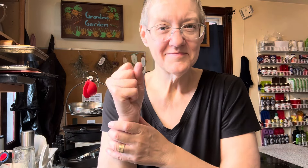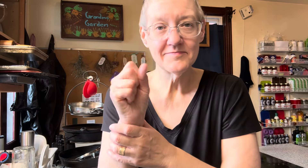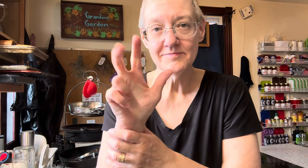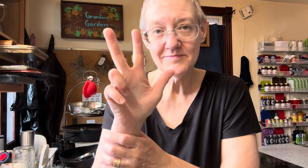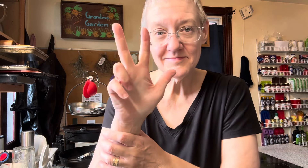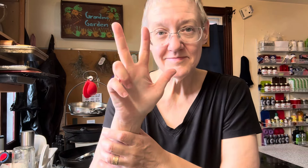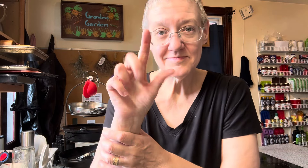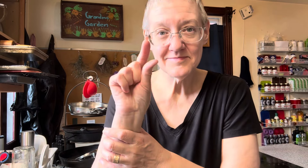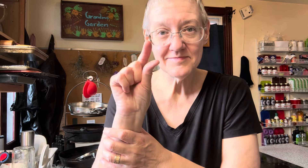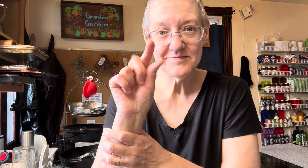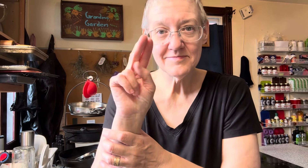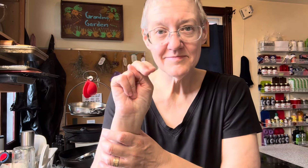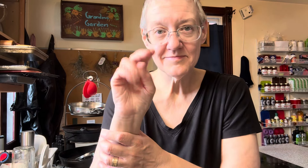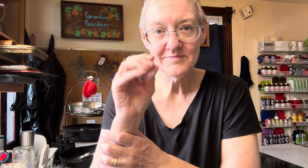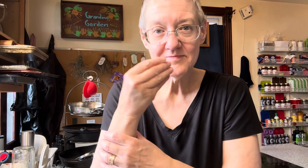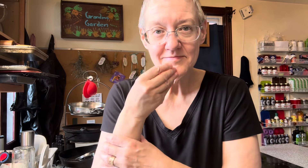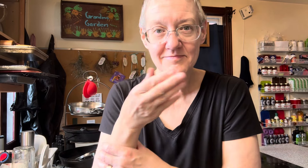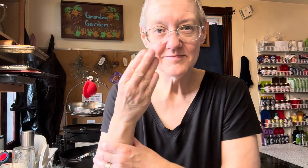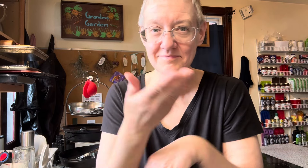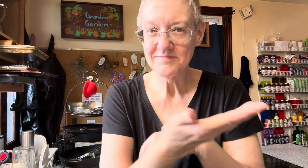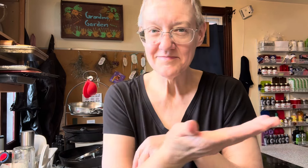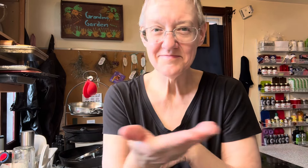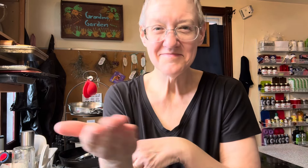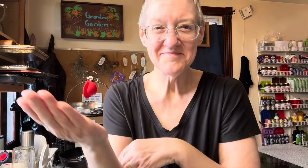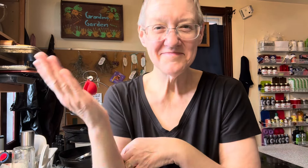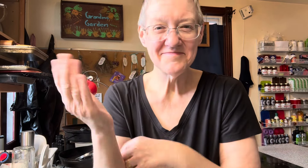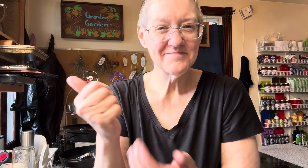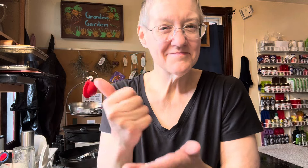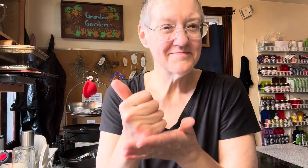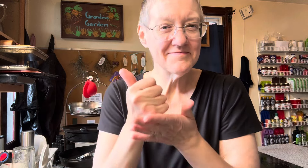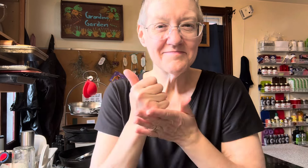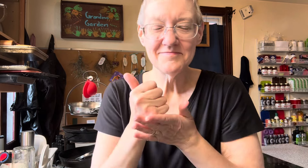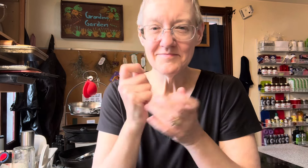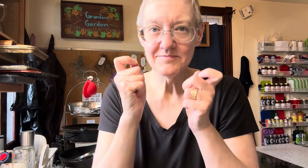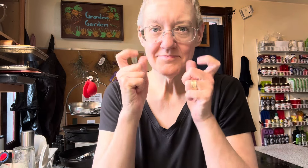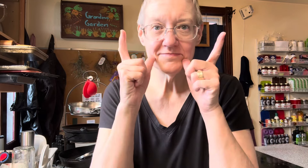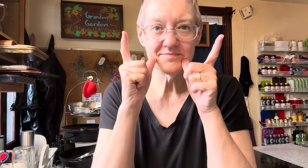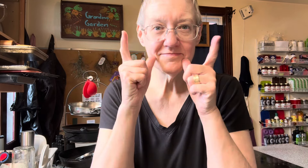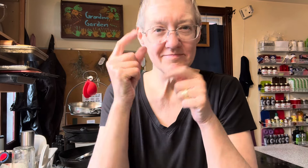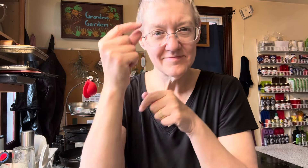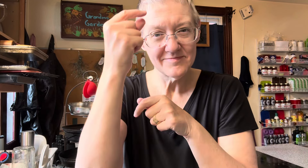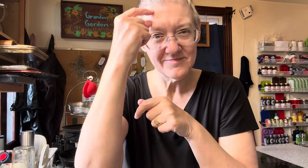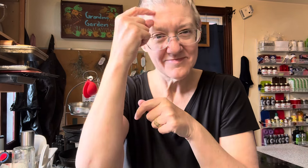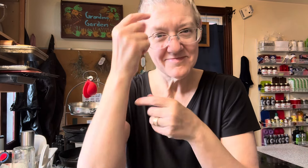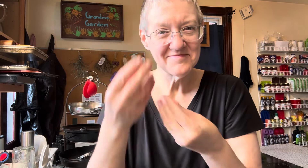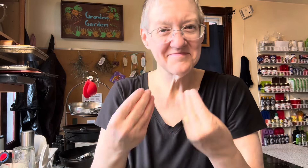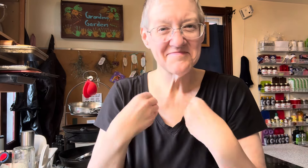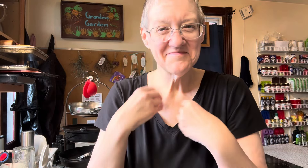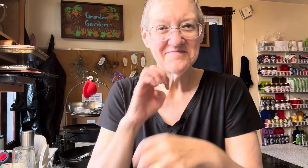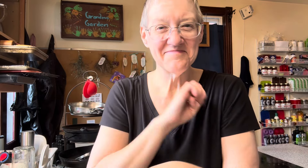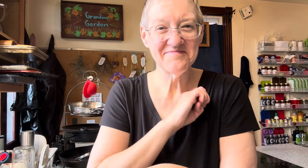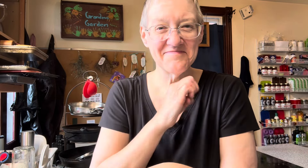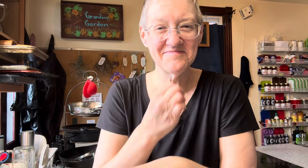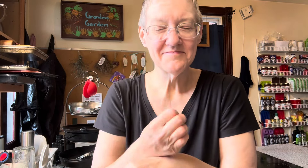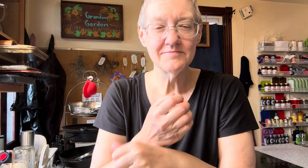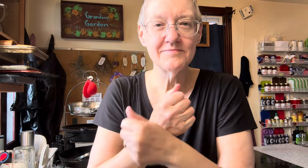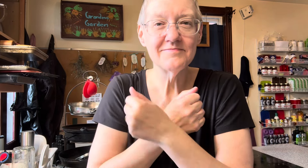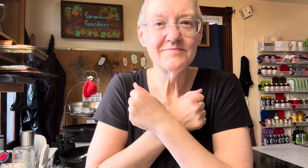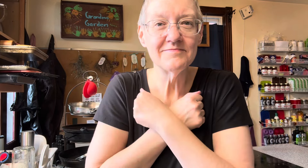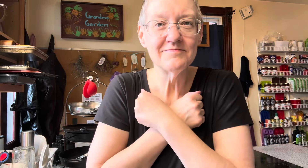Now I only use coconut milk in my coffee, and it's 3 grams of net carbs, but it gives me